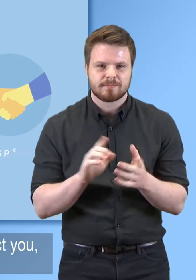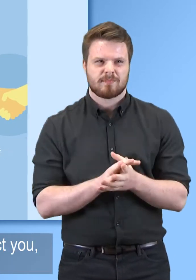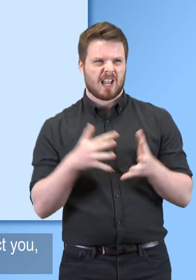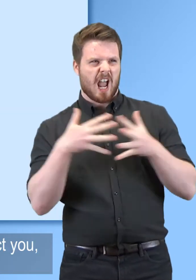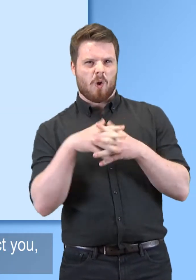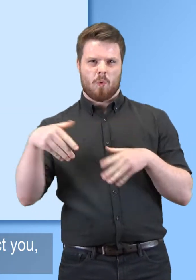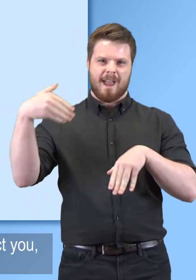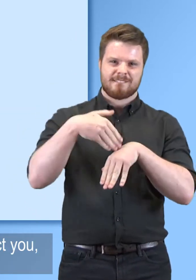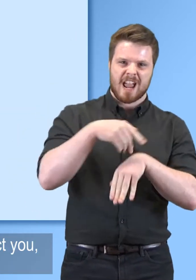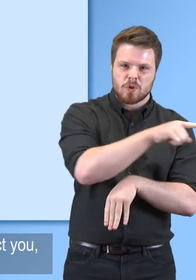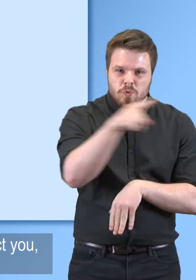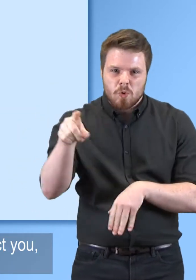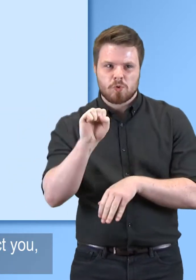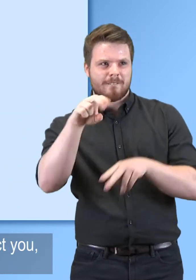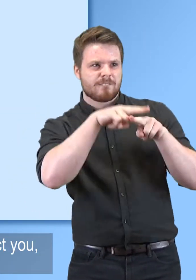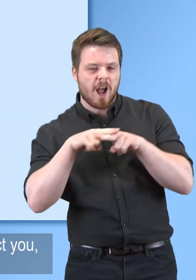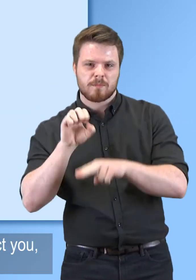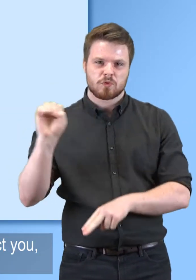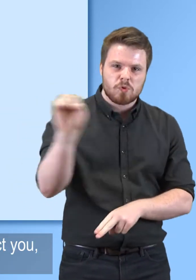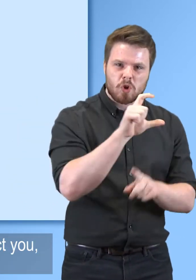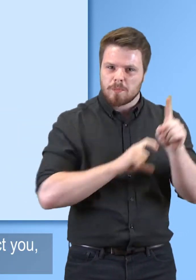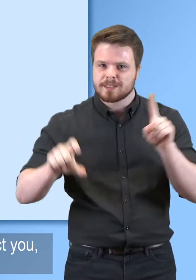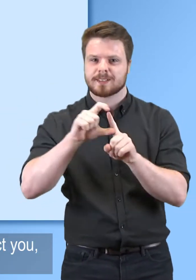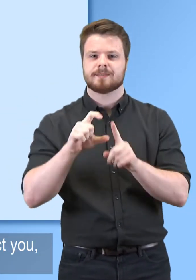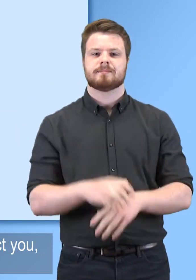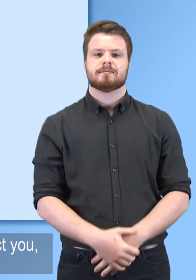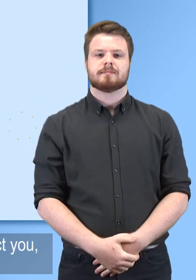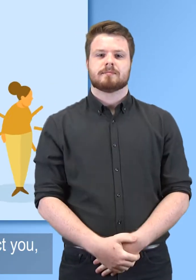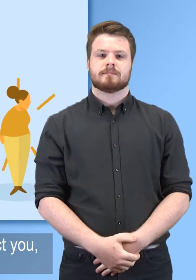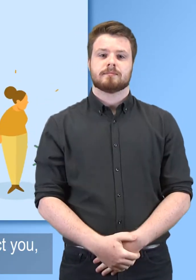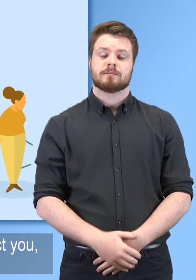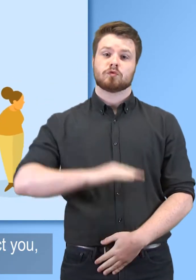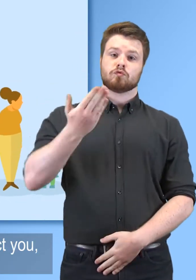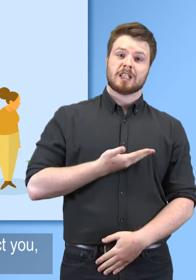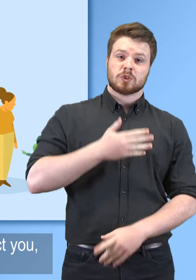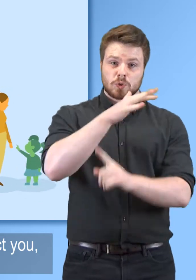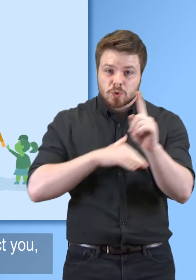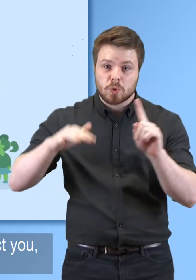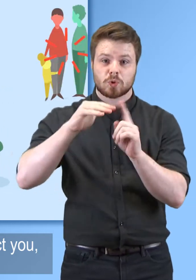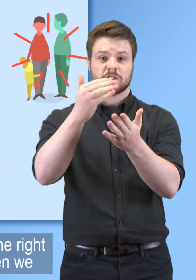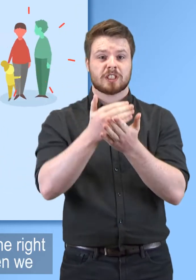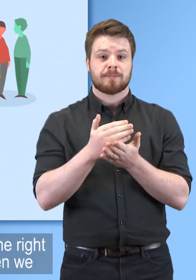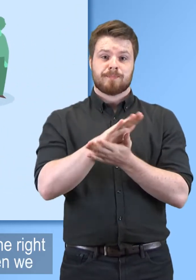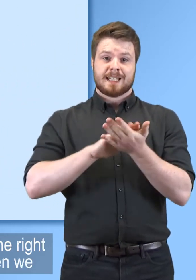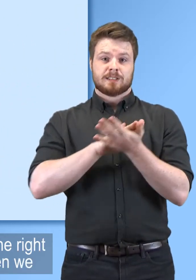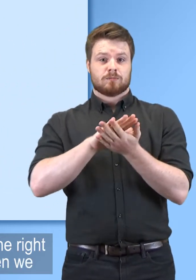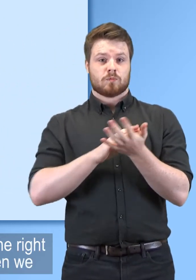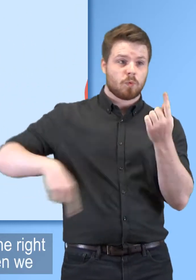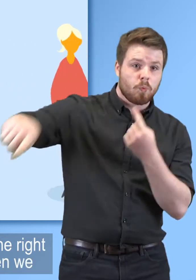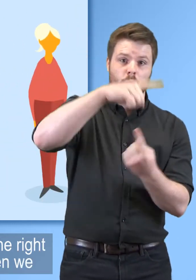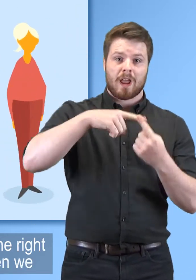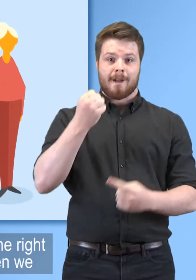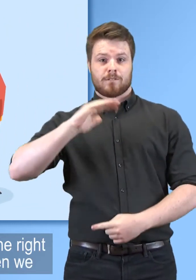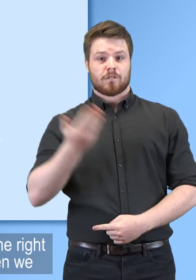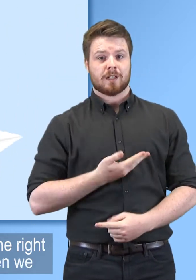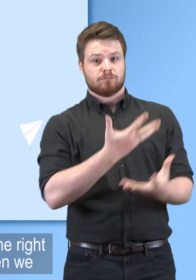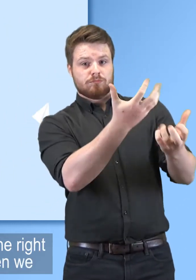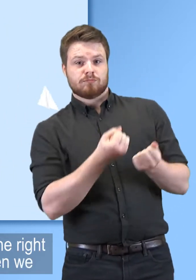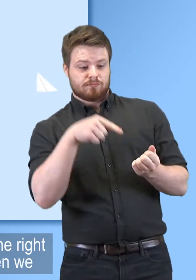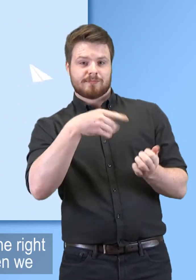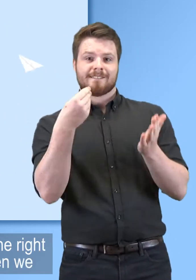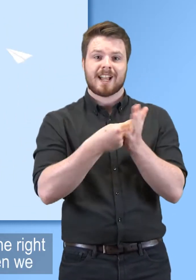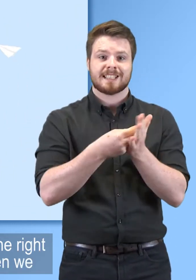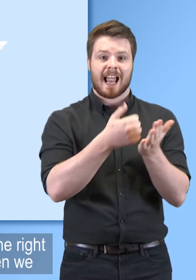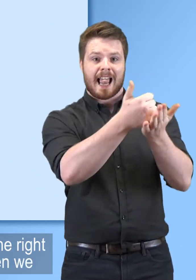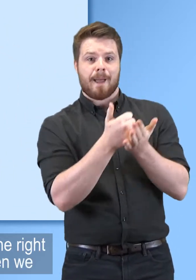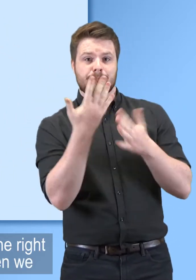But what does this mean, and how does it affect you, your family and your community? The right to social